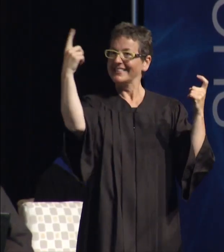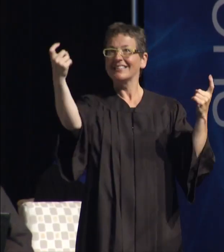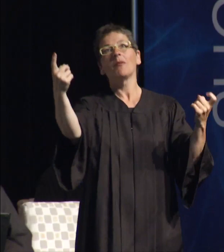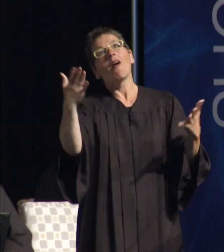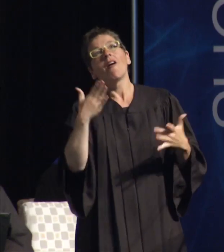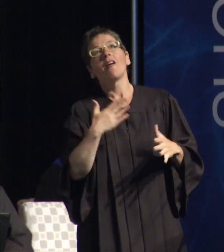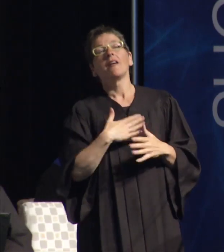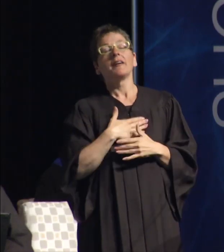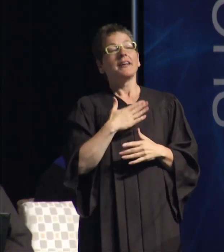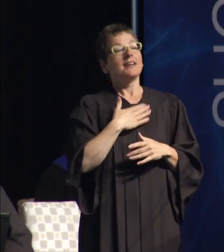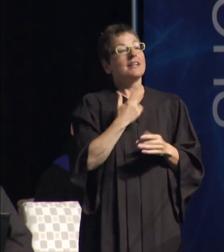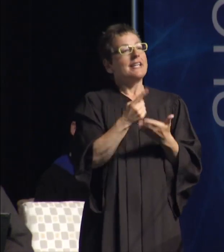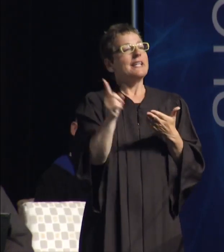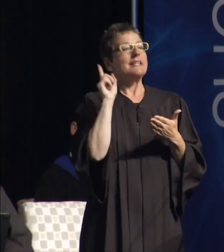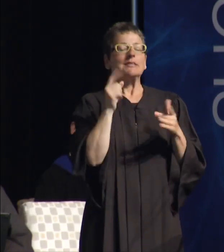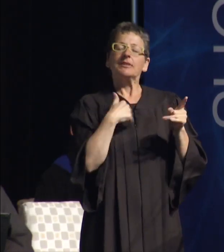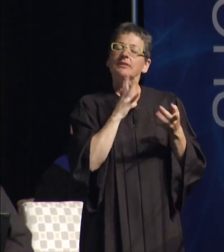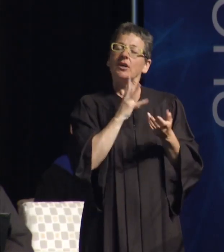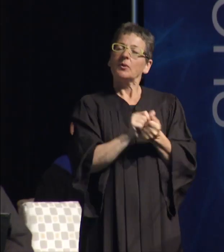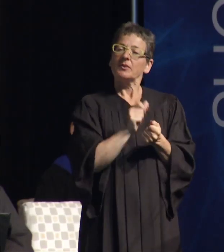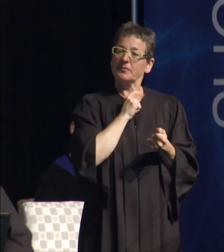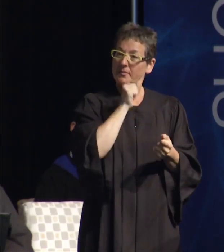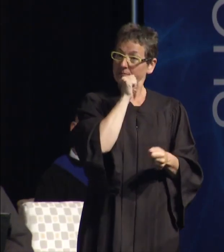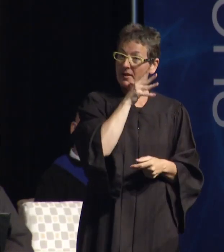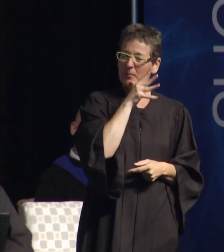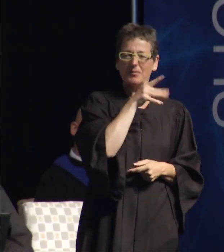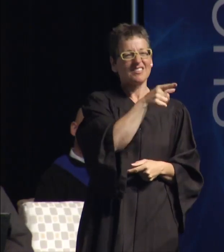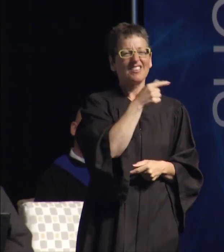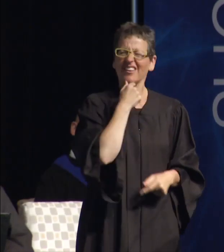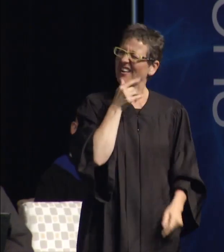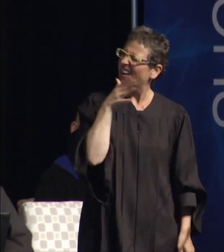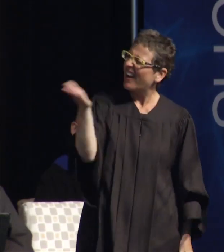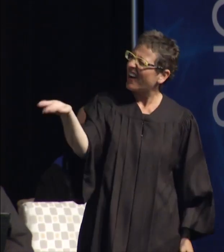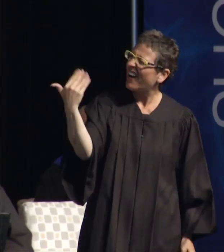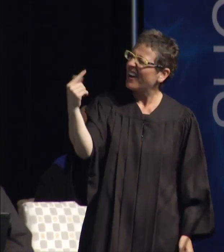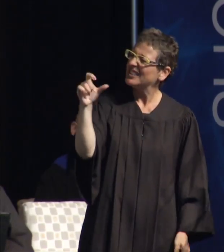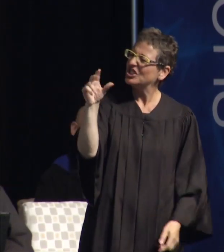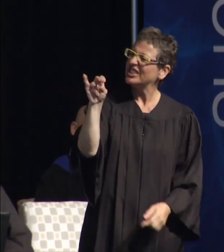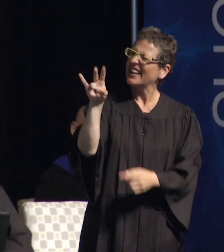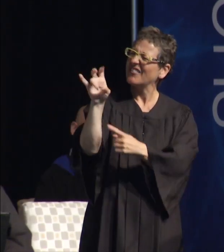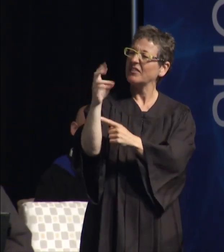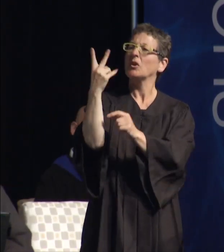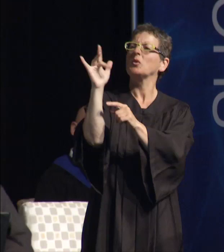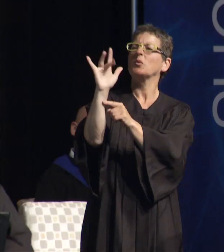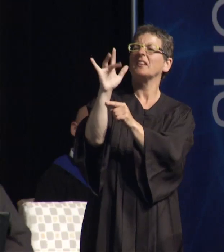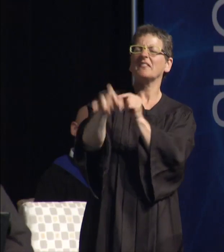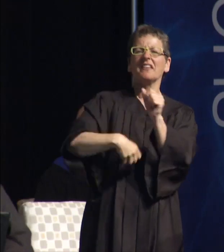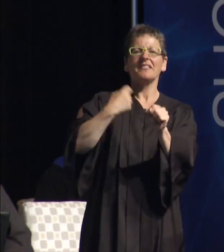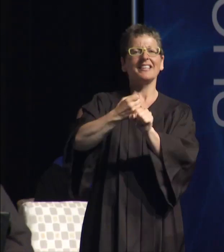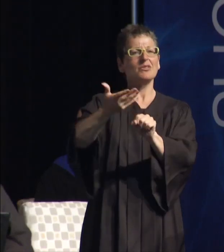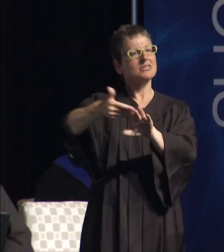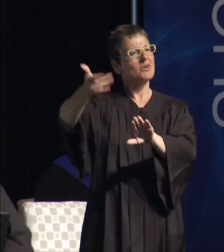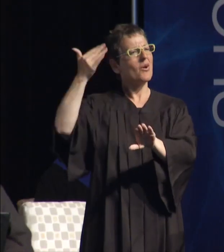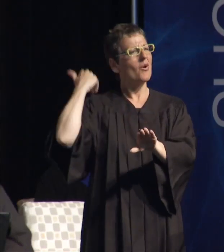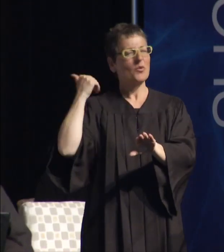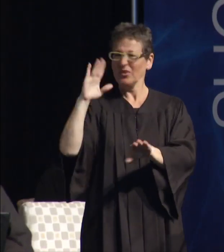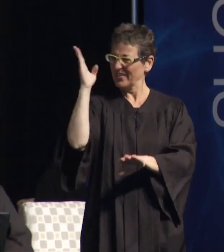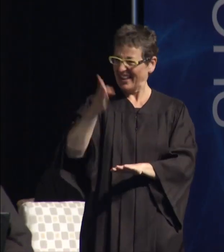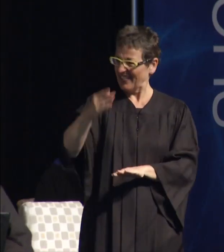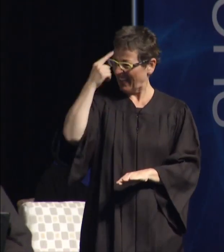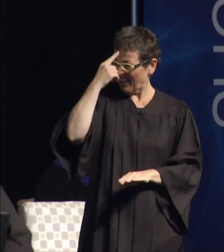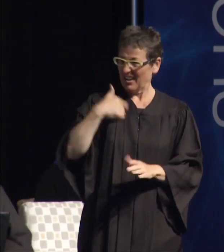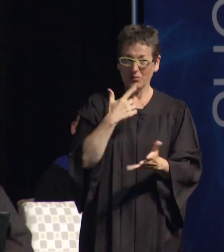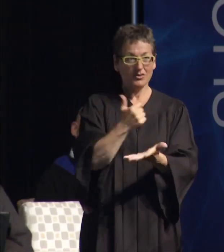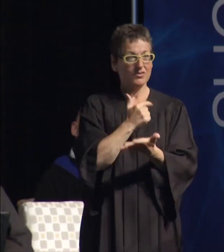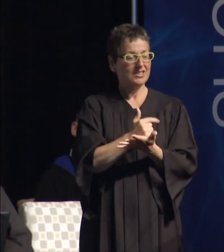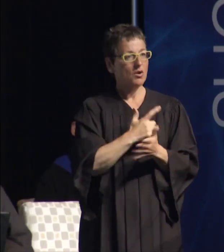conversation with my mother the other day, she said, "Who would ever have thought 25 years ago that you would be where you're at now?" Oh my